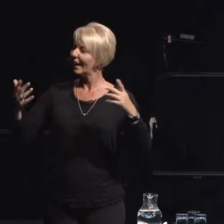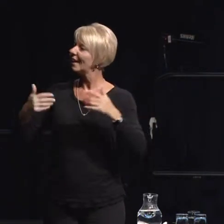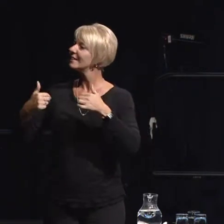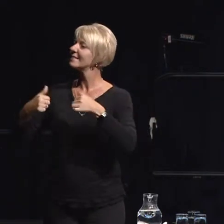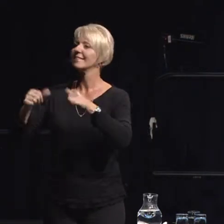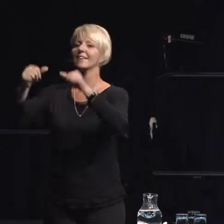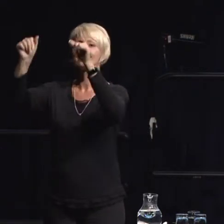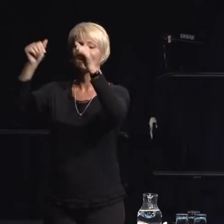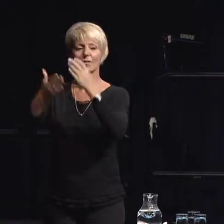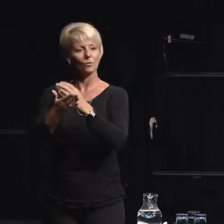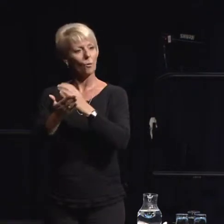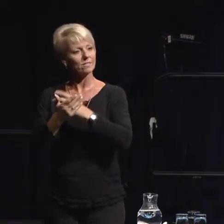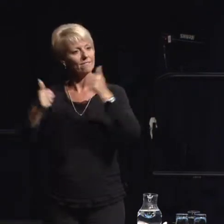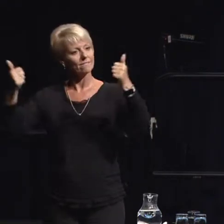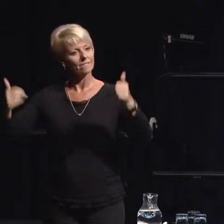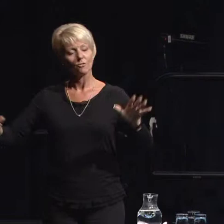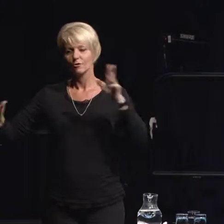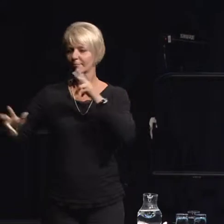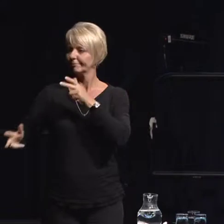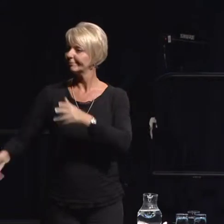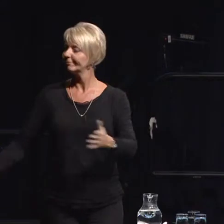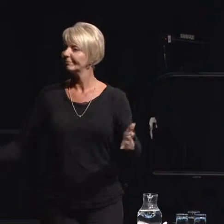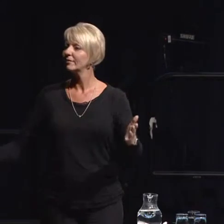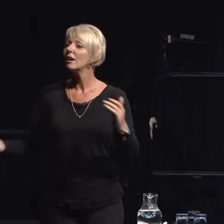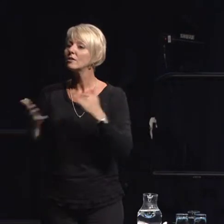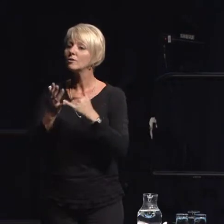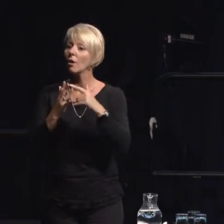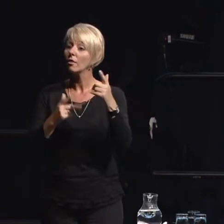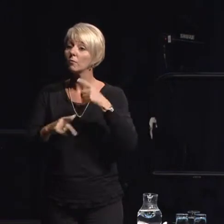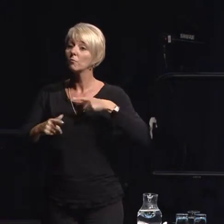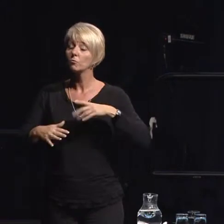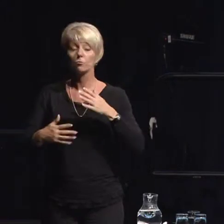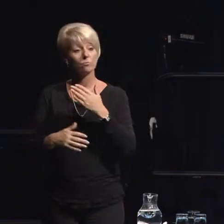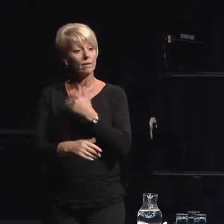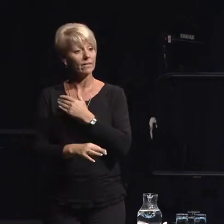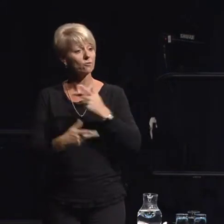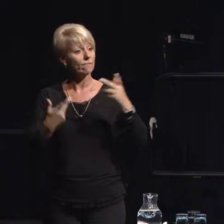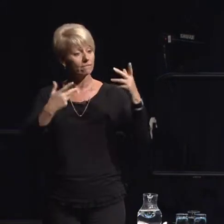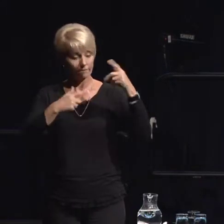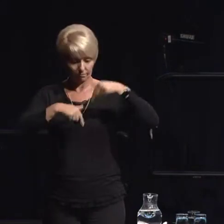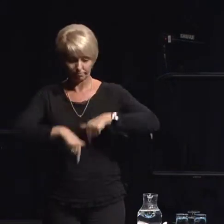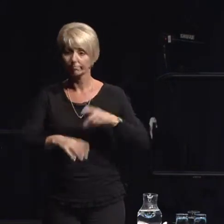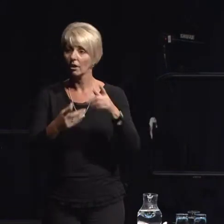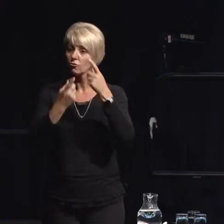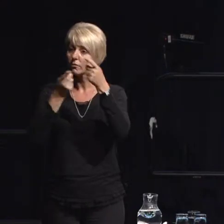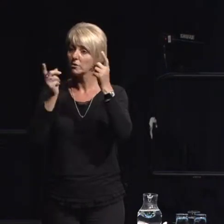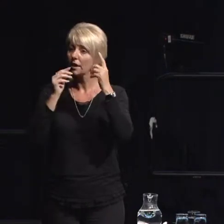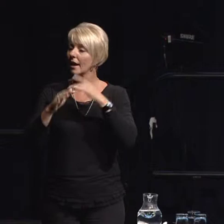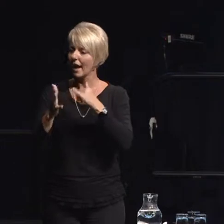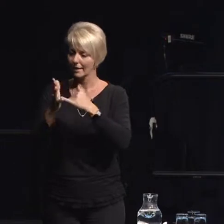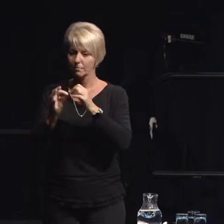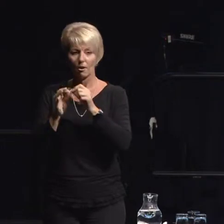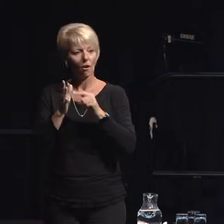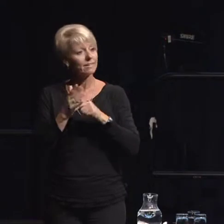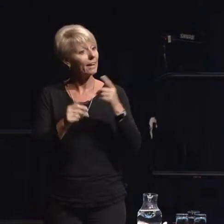completion of your courses. And the privilege of attending your graduation is a wonderful way for the Southbank Institute and your loved